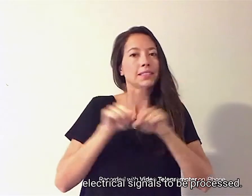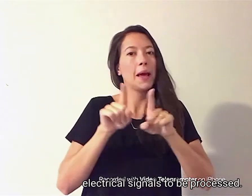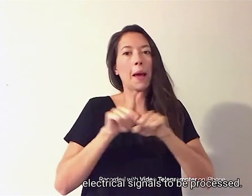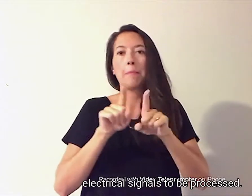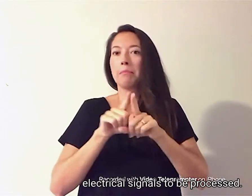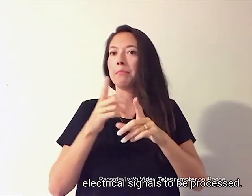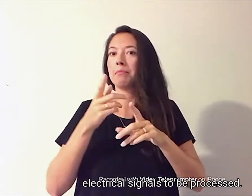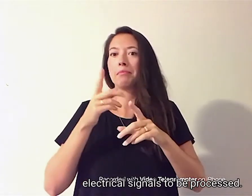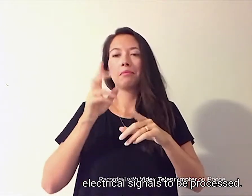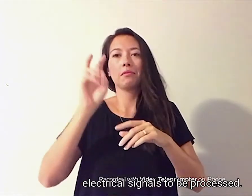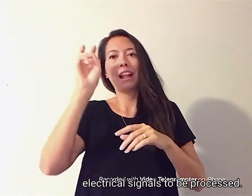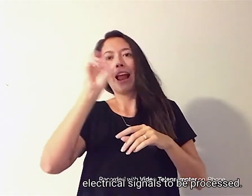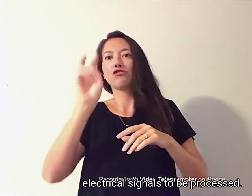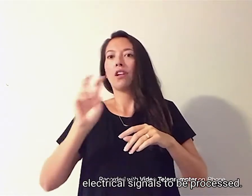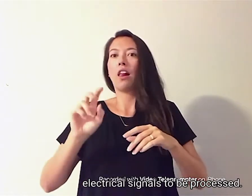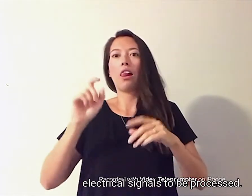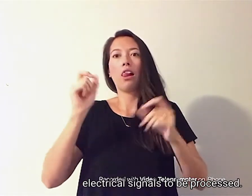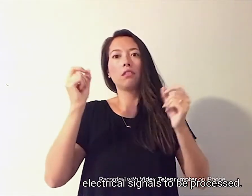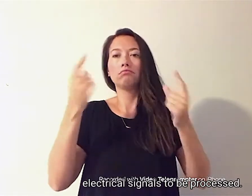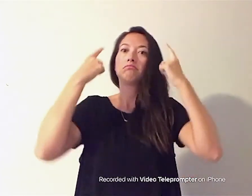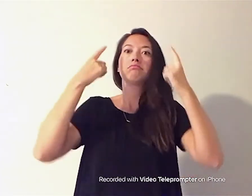electrical signals to be processed.